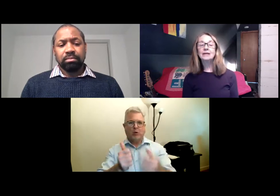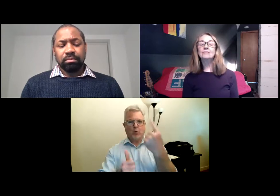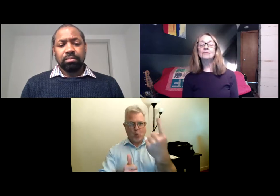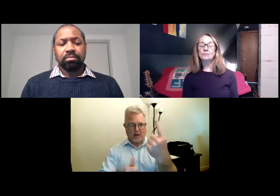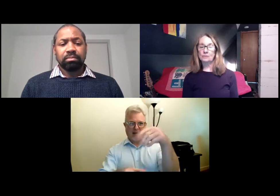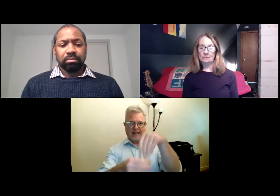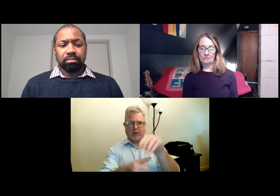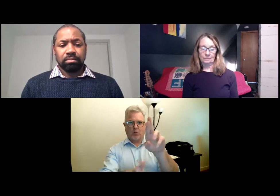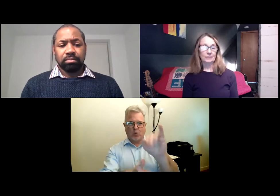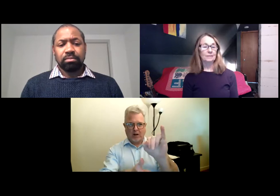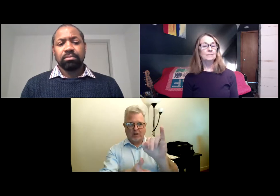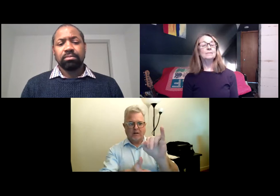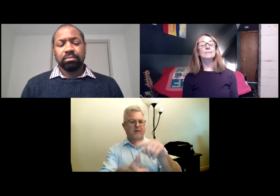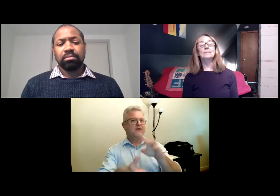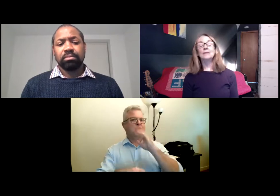and everyone.